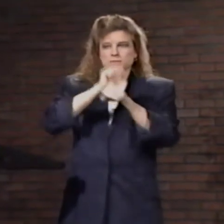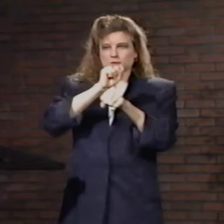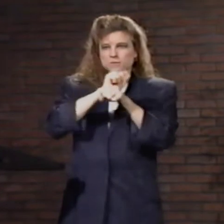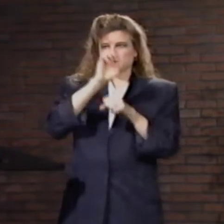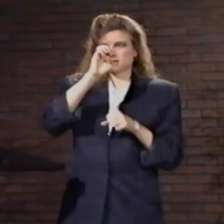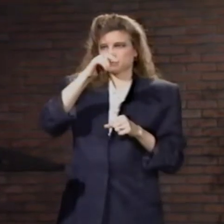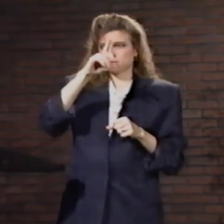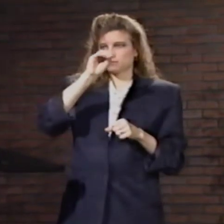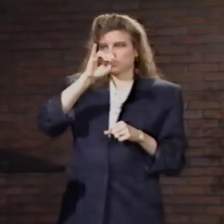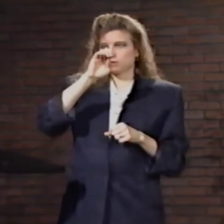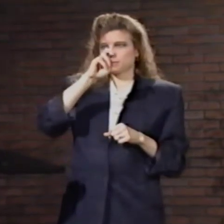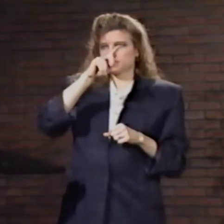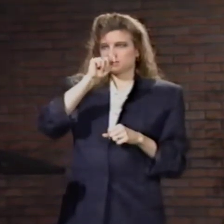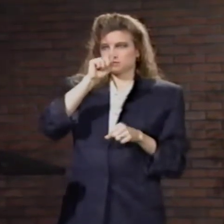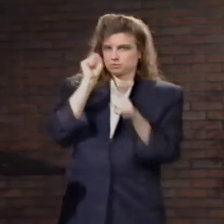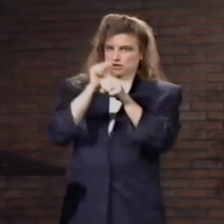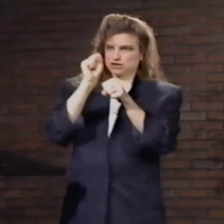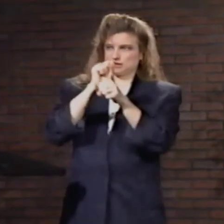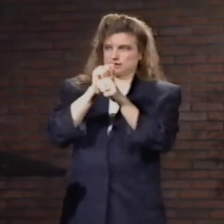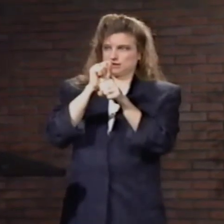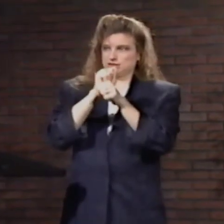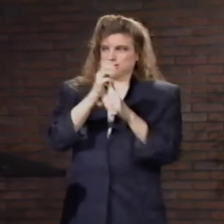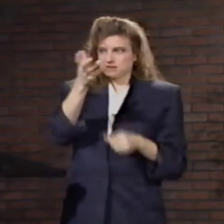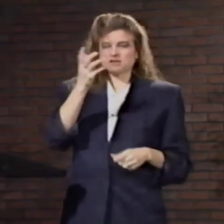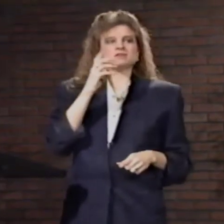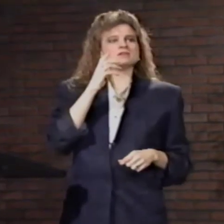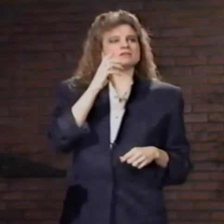Title 1 is related to employment.